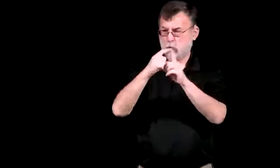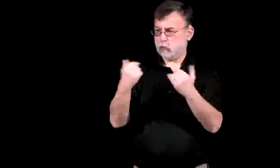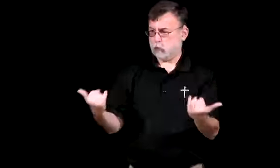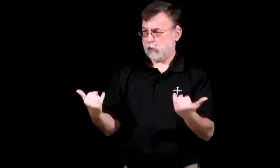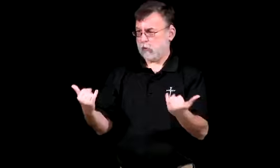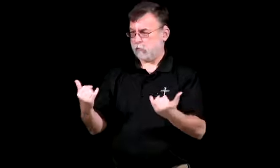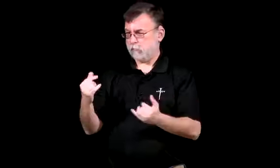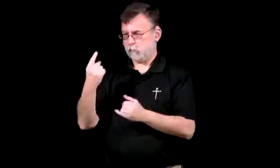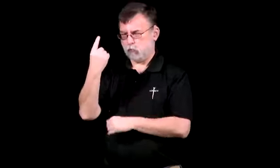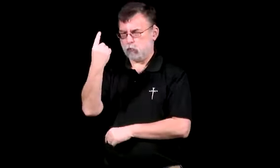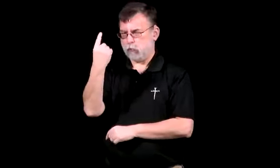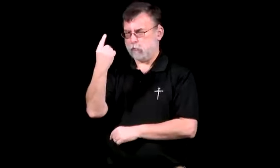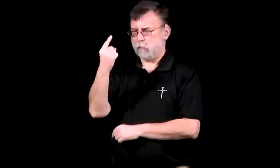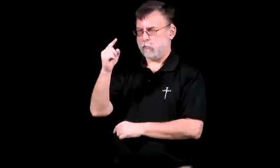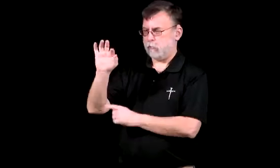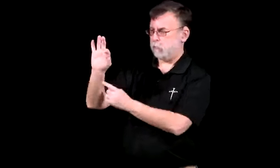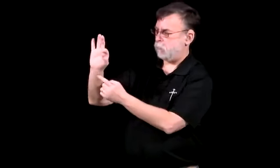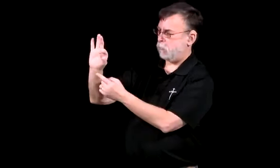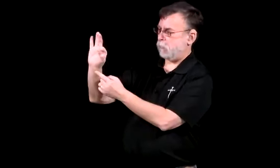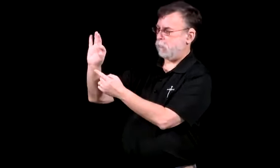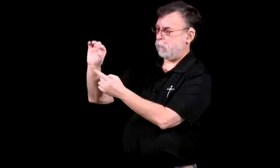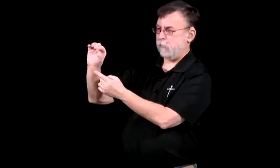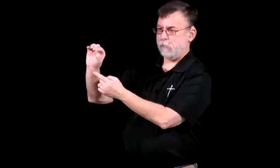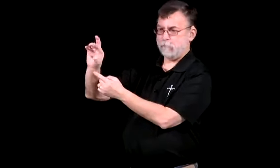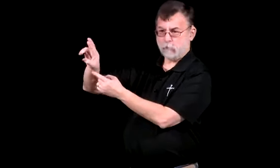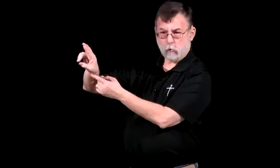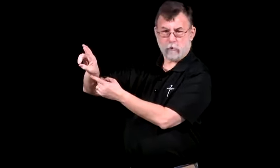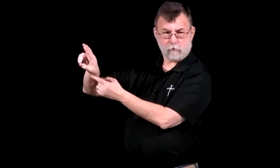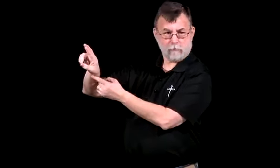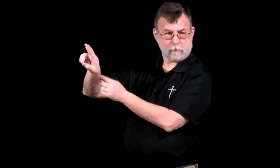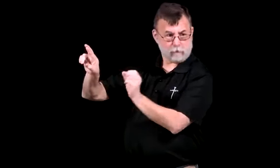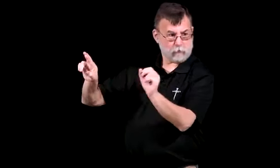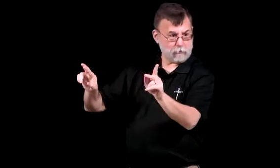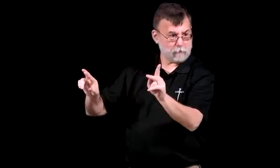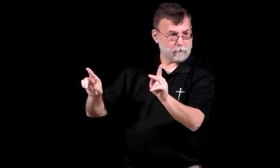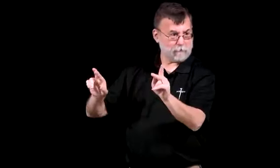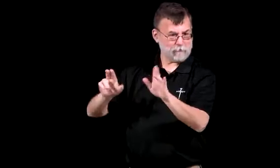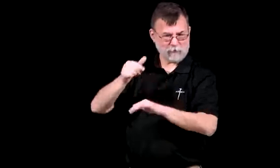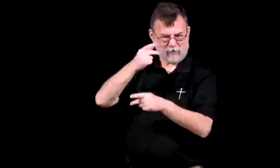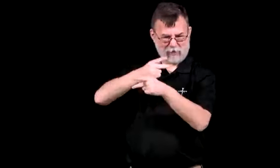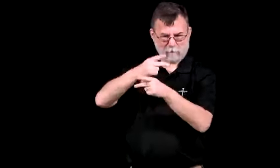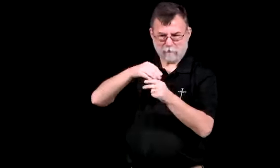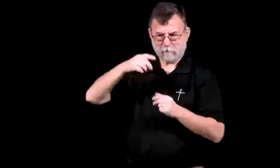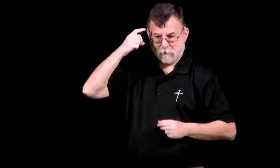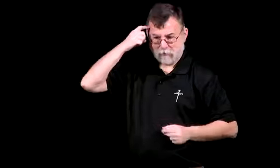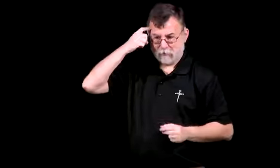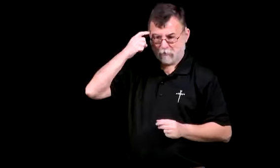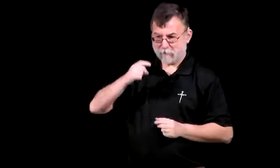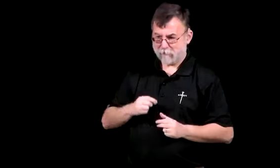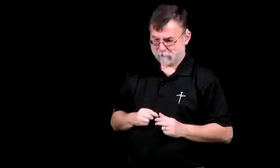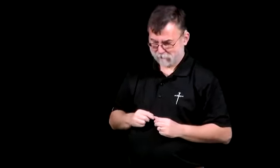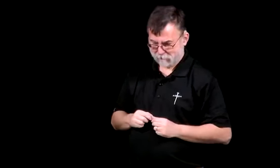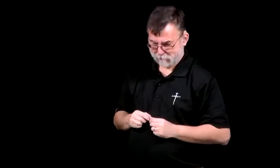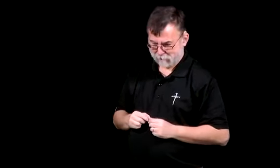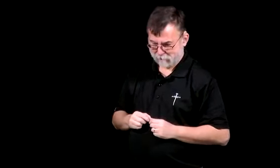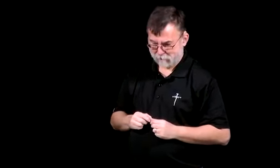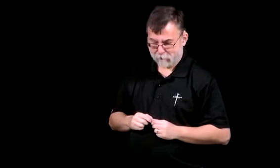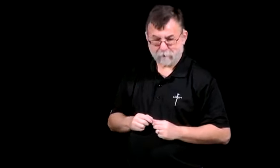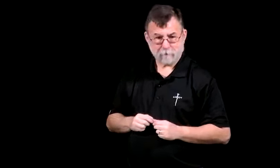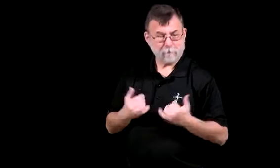But the key word that I want to focus on today is for. I mentioned cheering for, but I want you to keep that